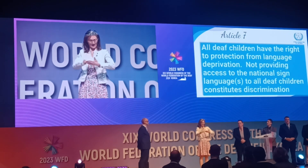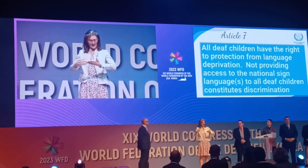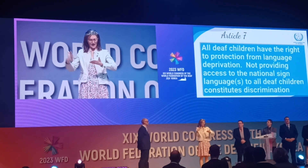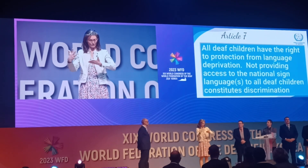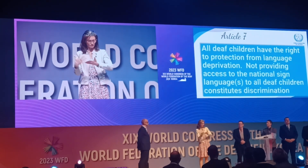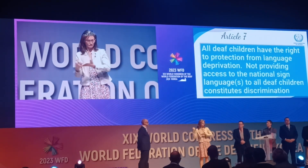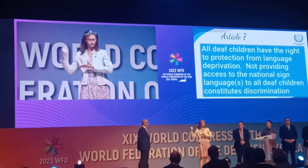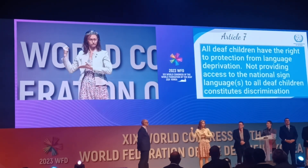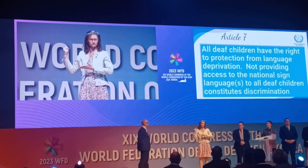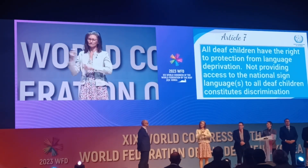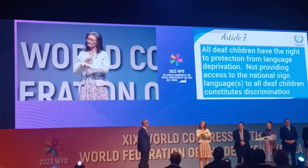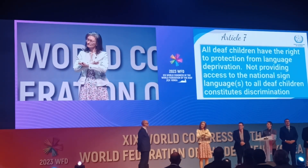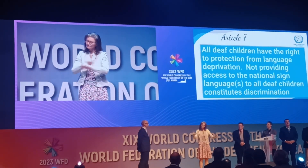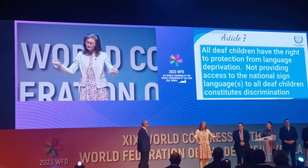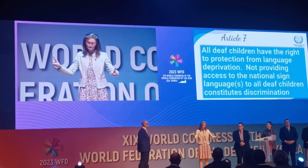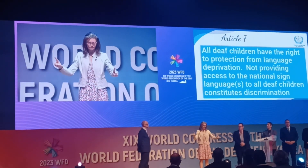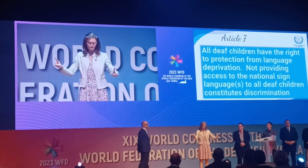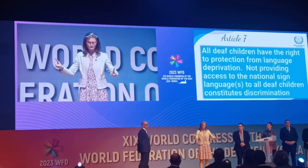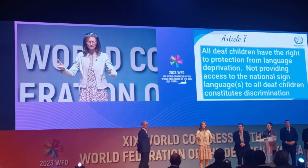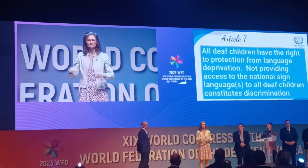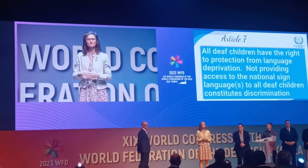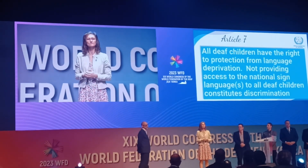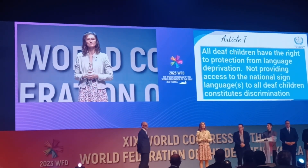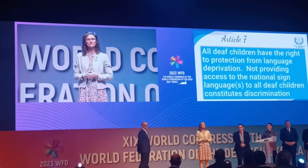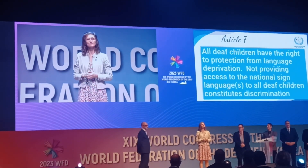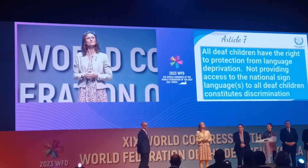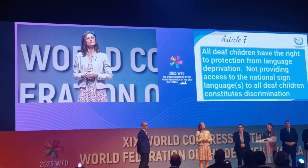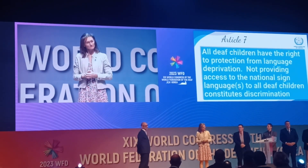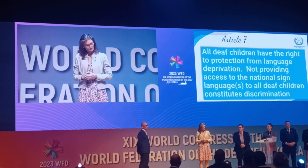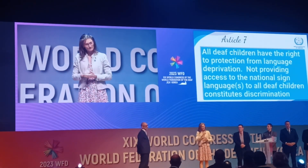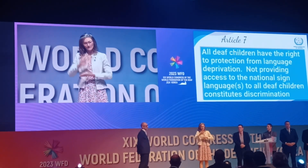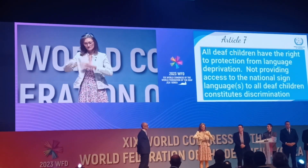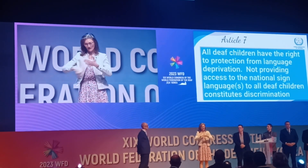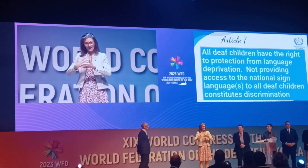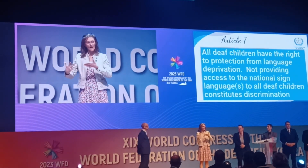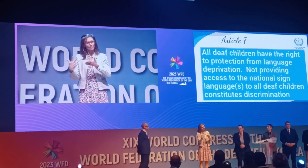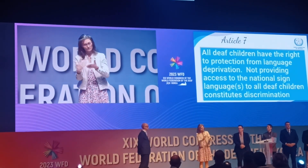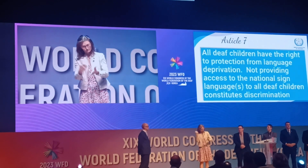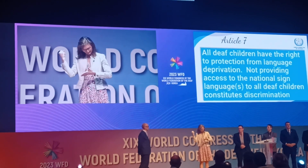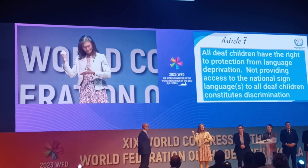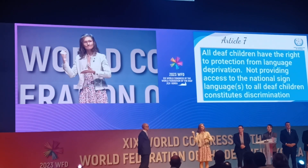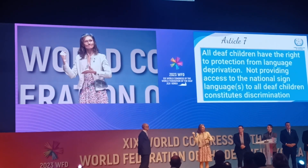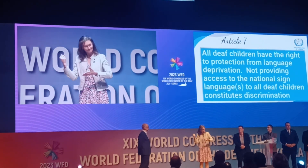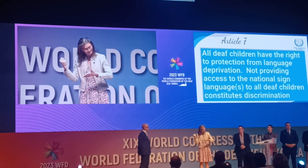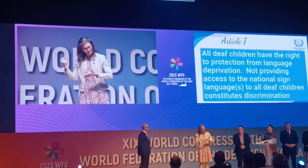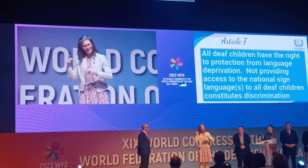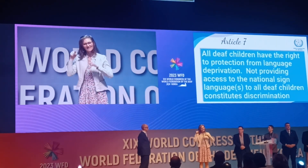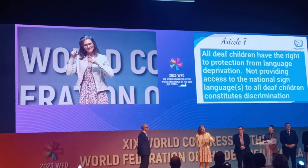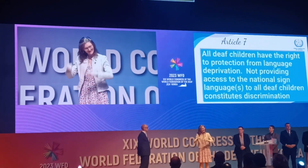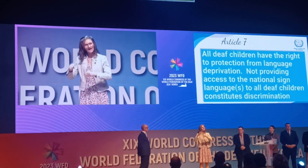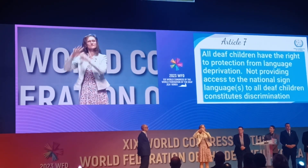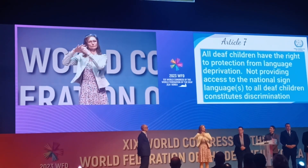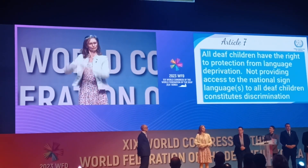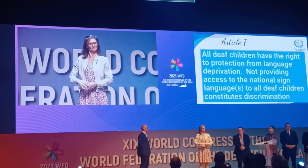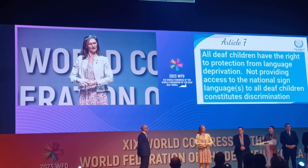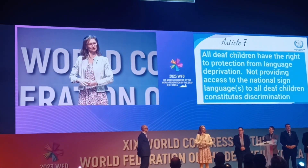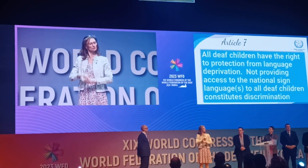All deaf children have the right to protection from language deprivation.